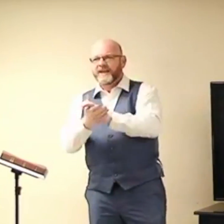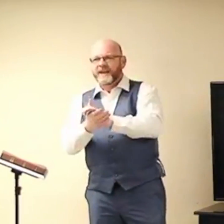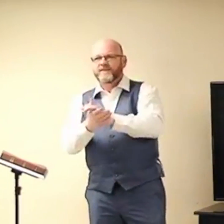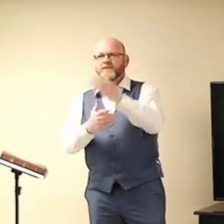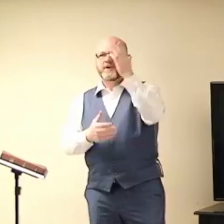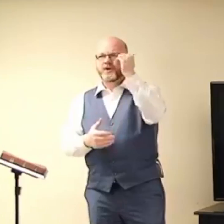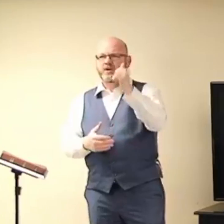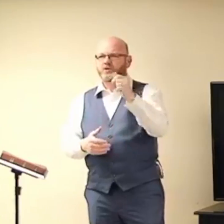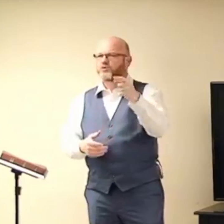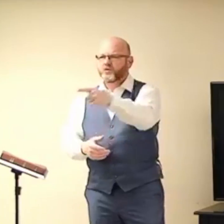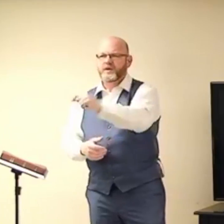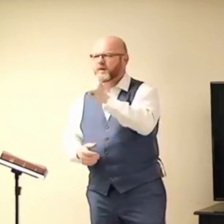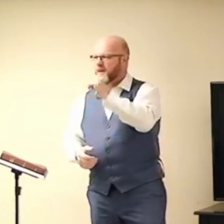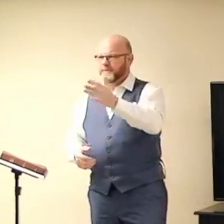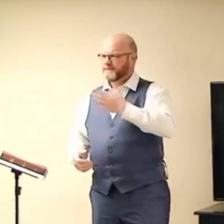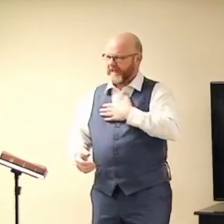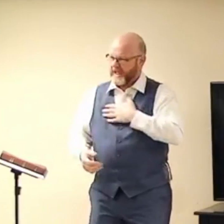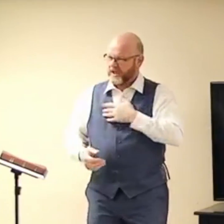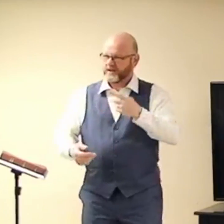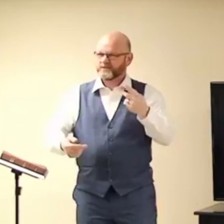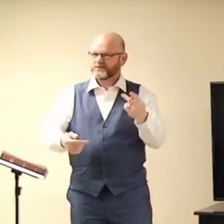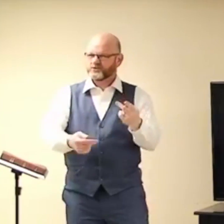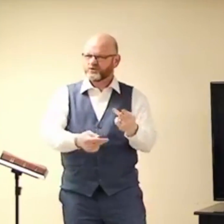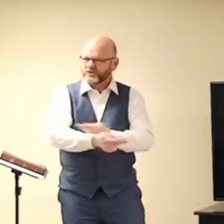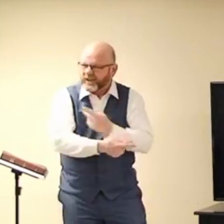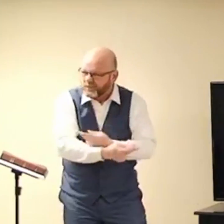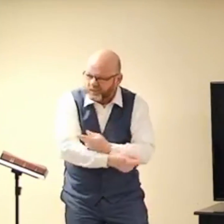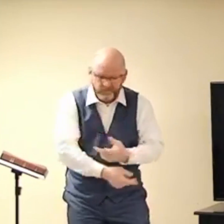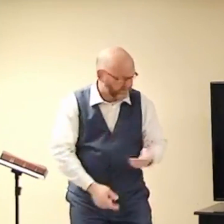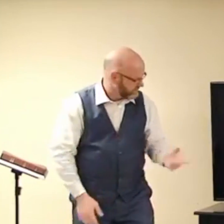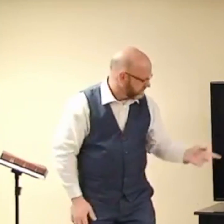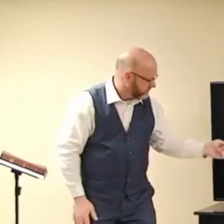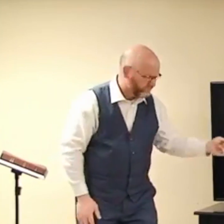do not believe because you are not my sheep.